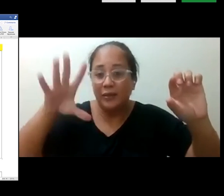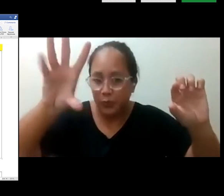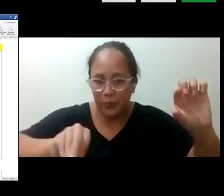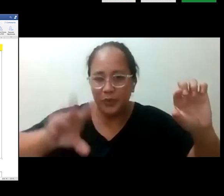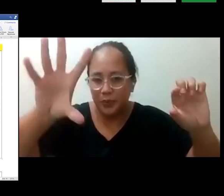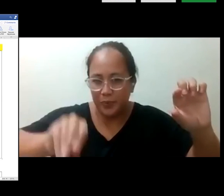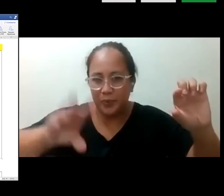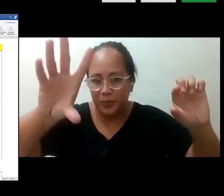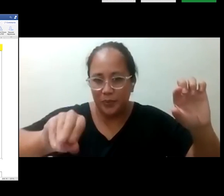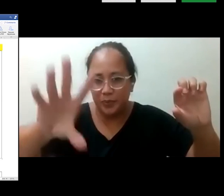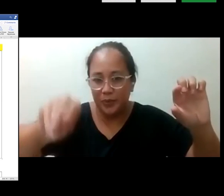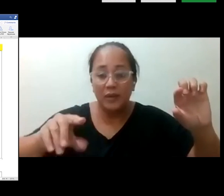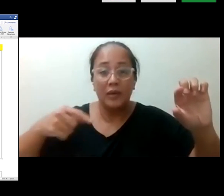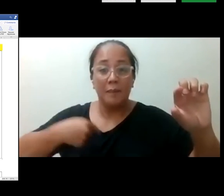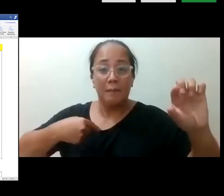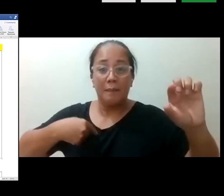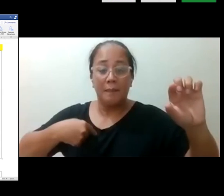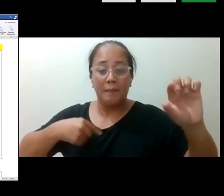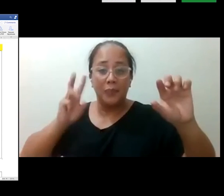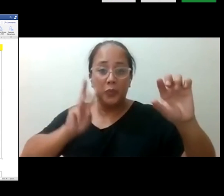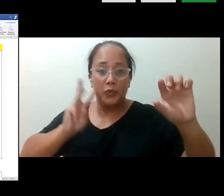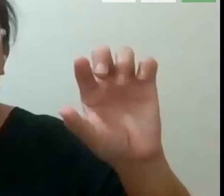Let me share.